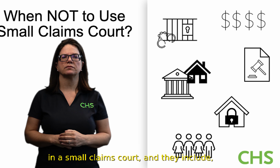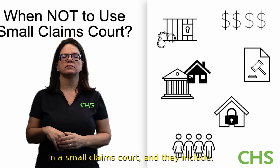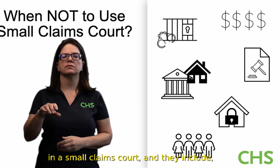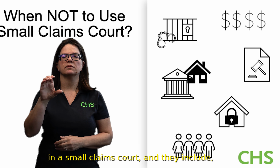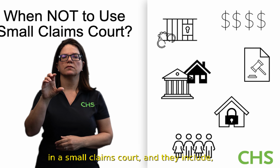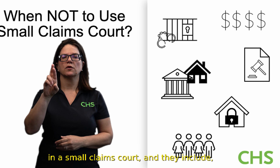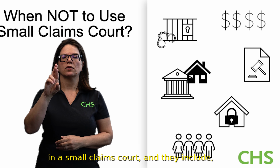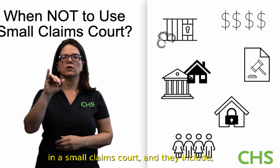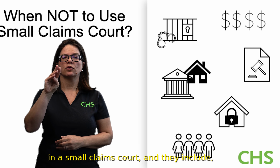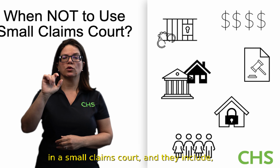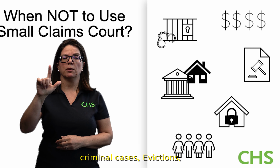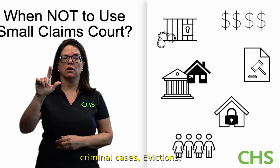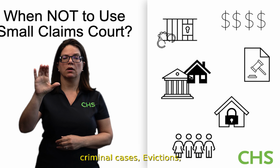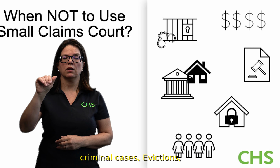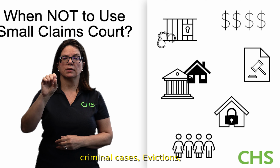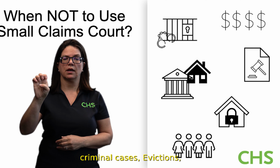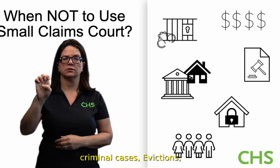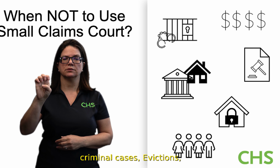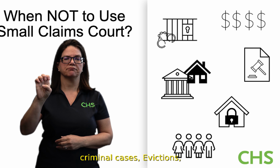include criminal cases,